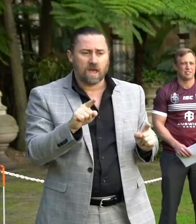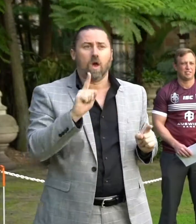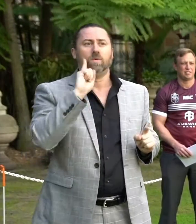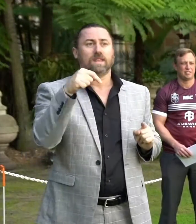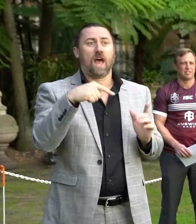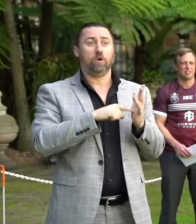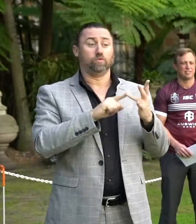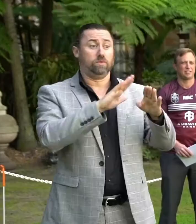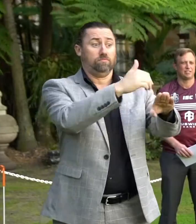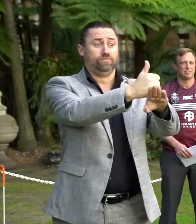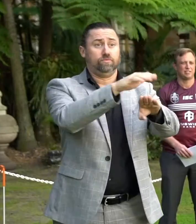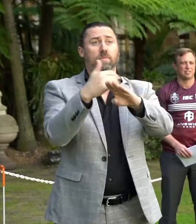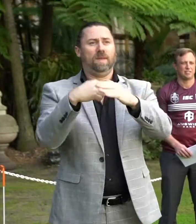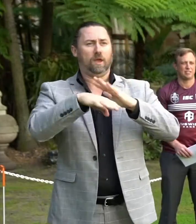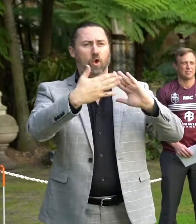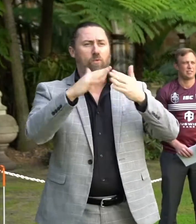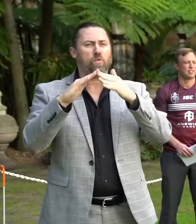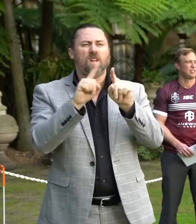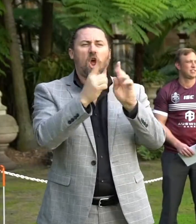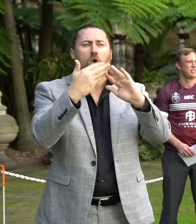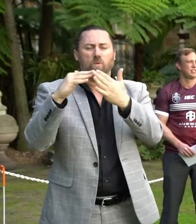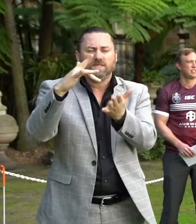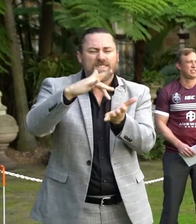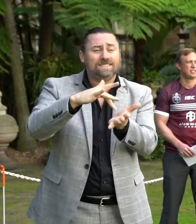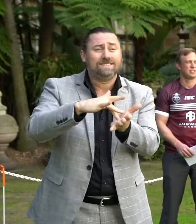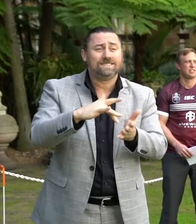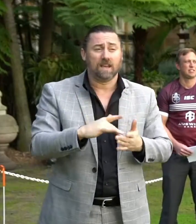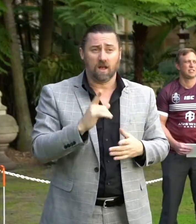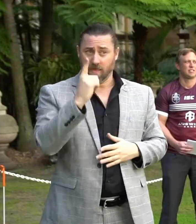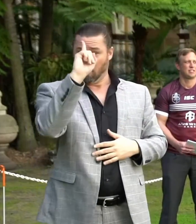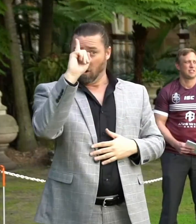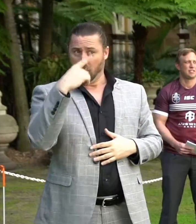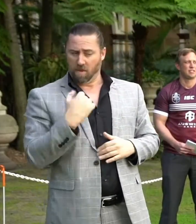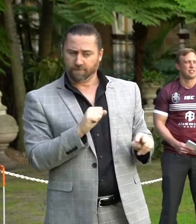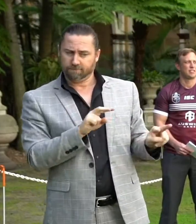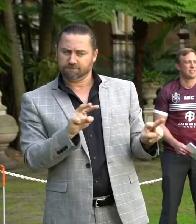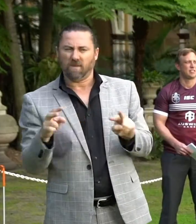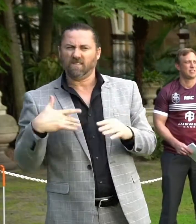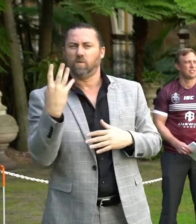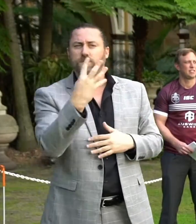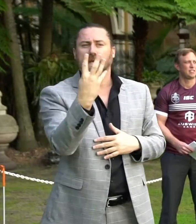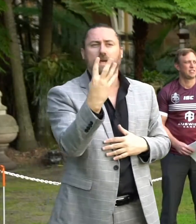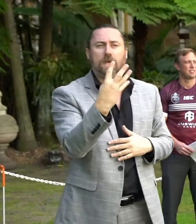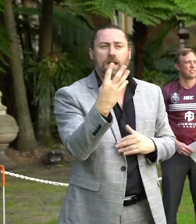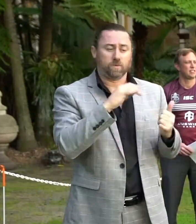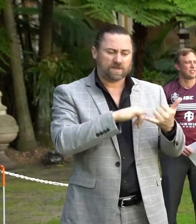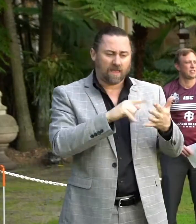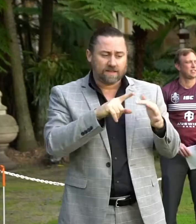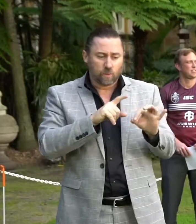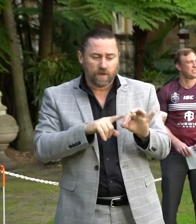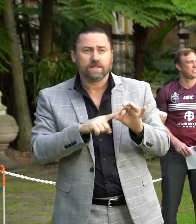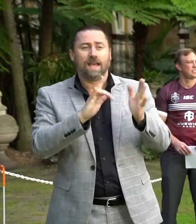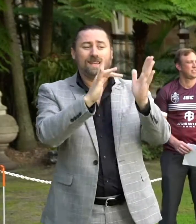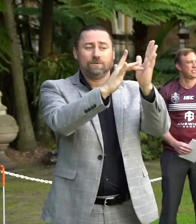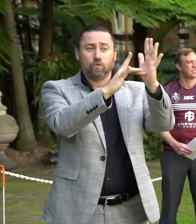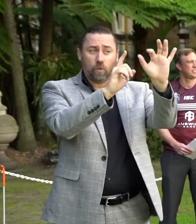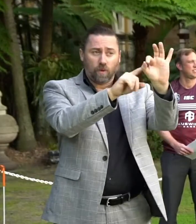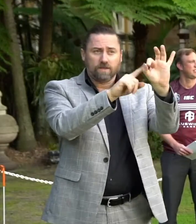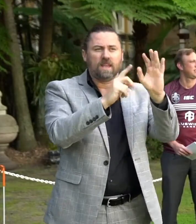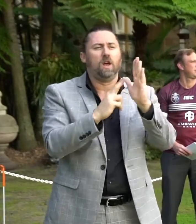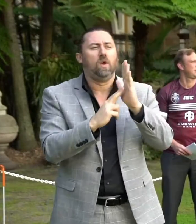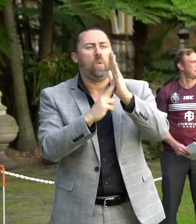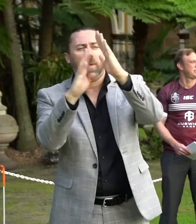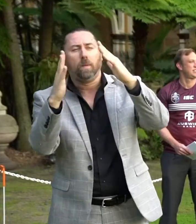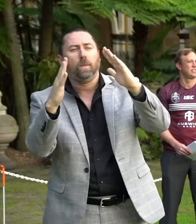hubs. We, at this stage, are looking at 14 community-based hubs, both in South East Queensland, Central and Far